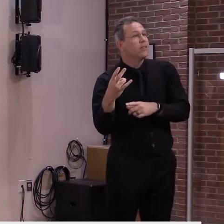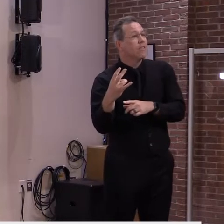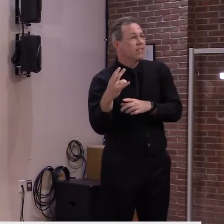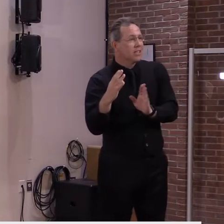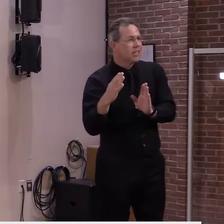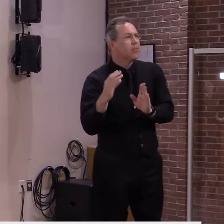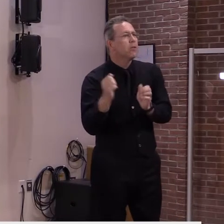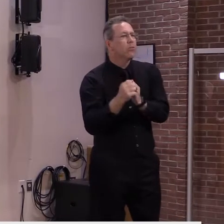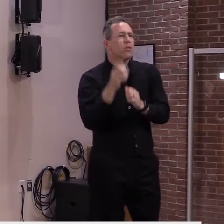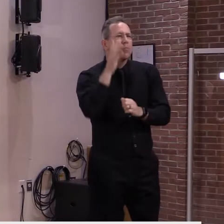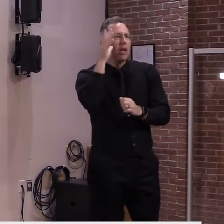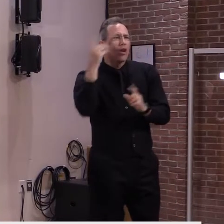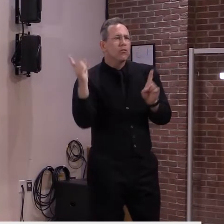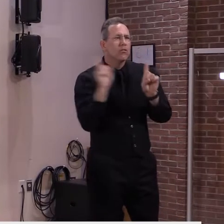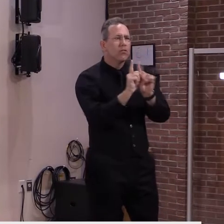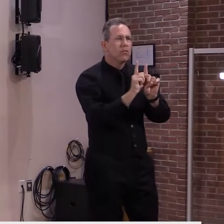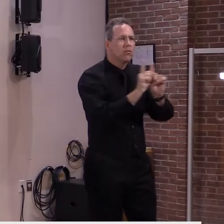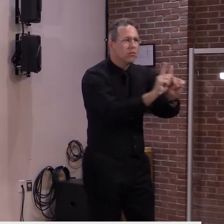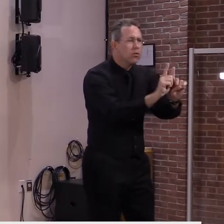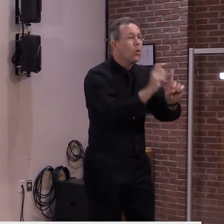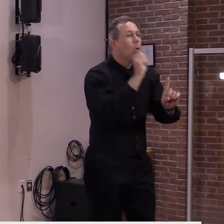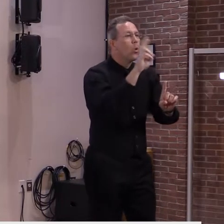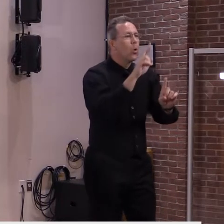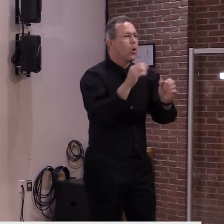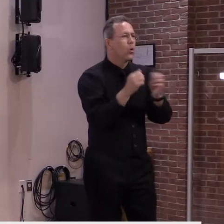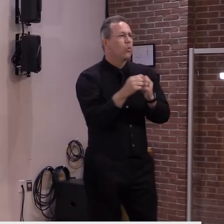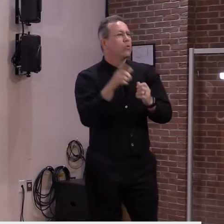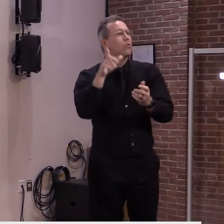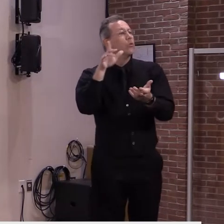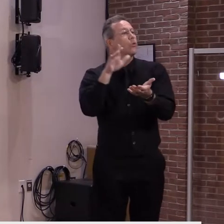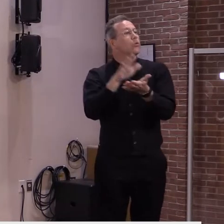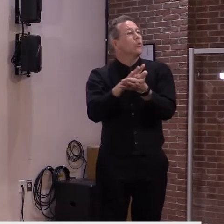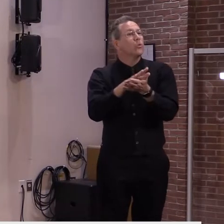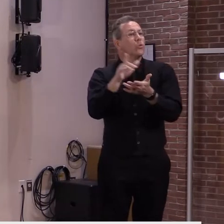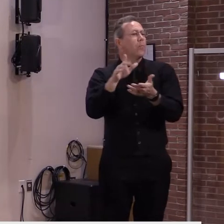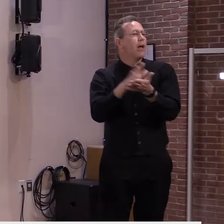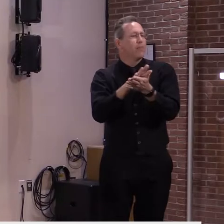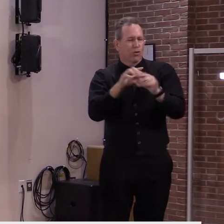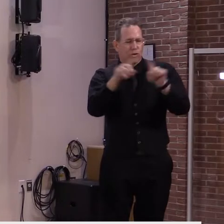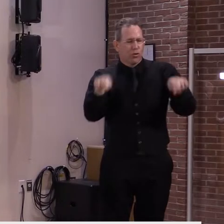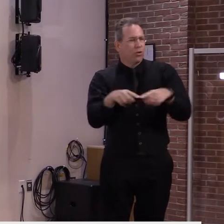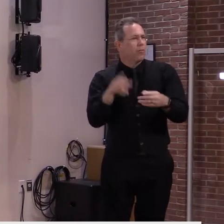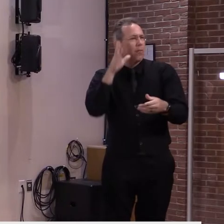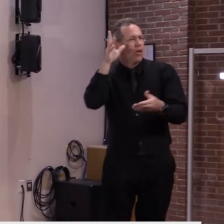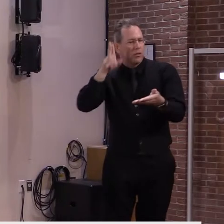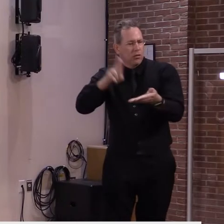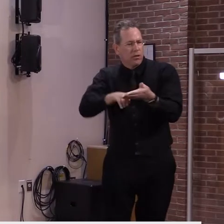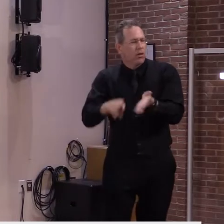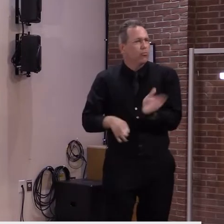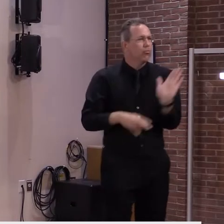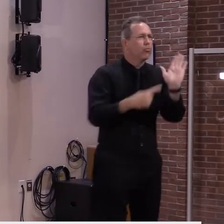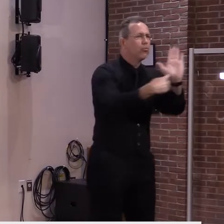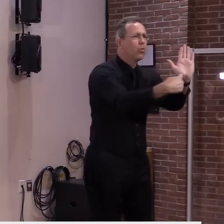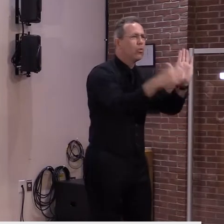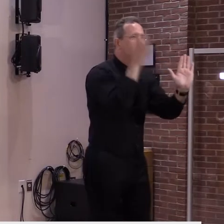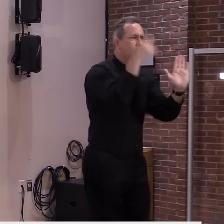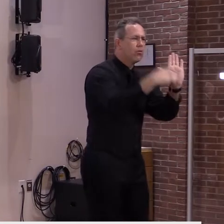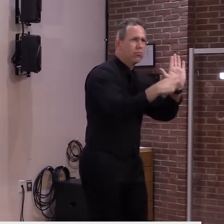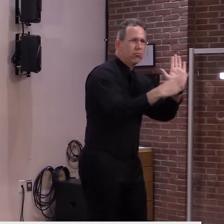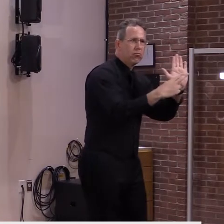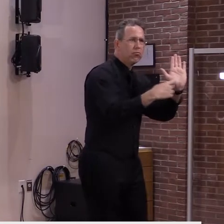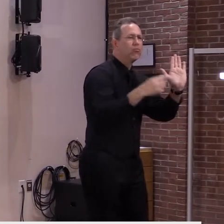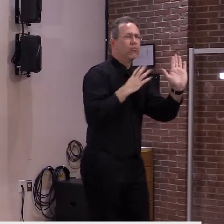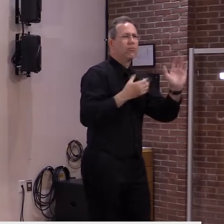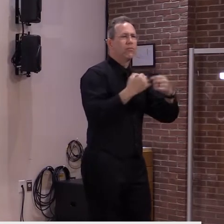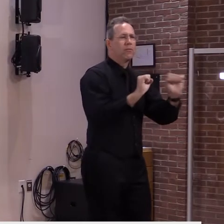a signed paper consent form and a filled-in pre-vaccination checklist. If a child forgets